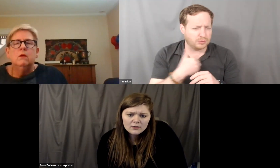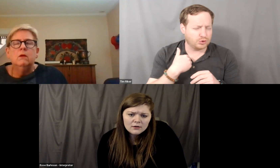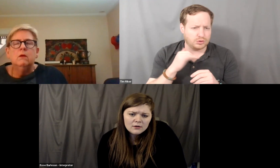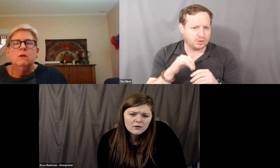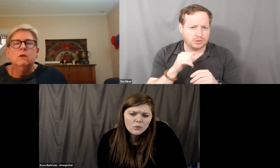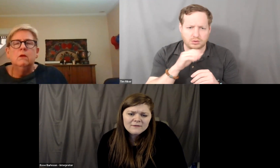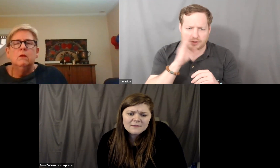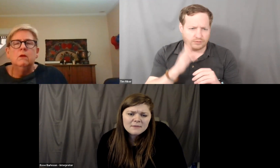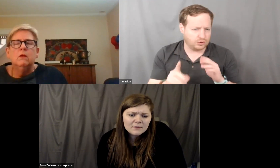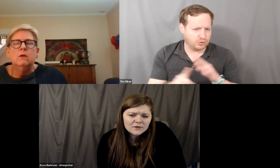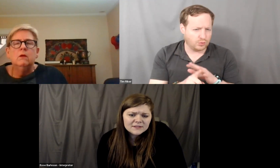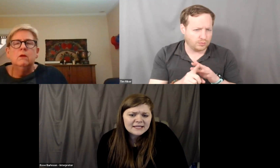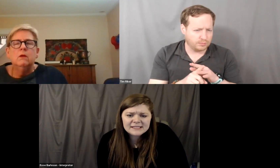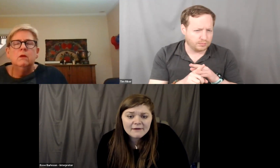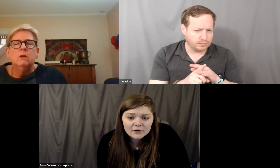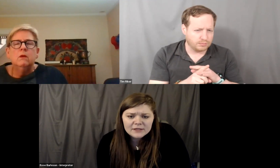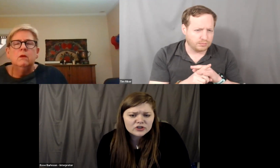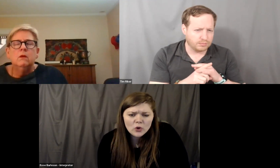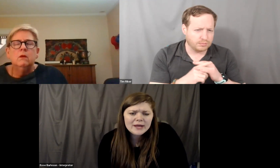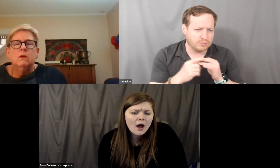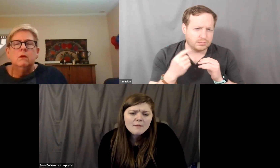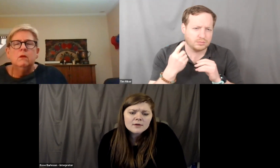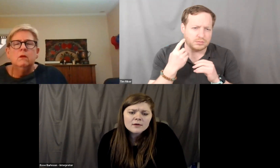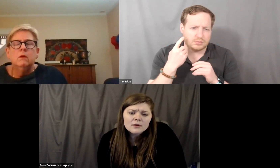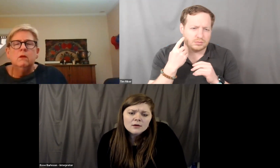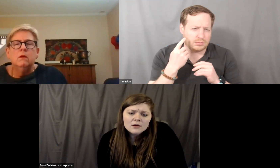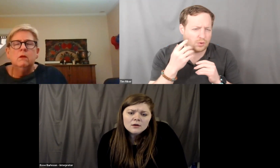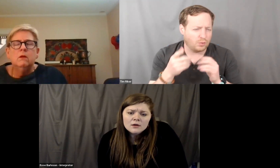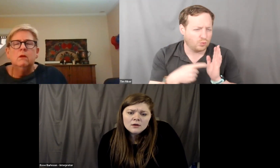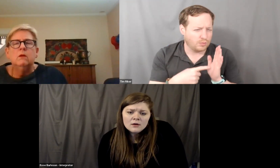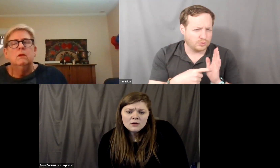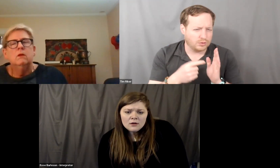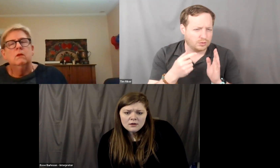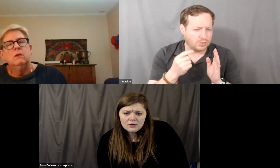for one of the members that has never been showing up.